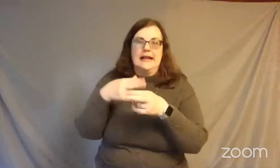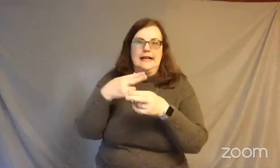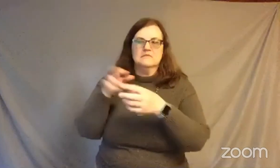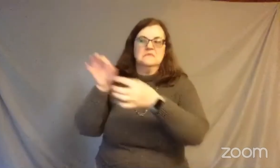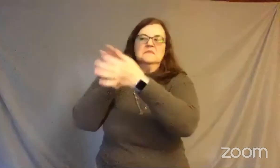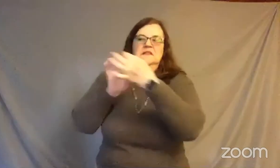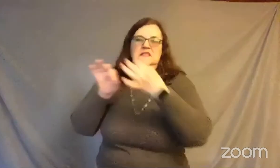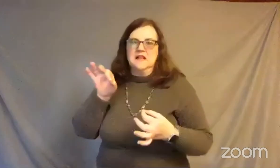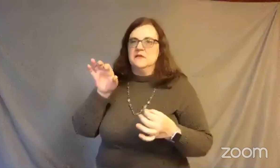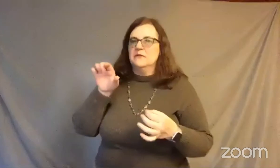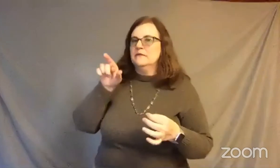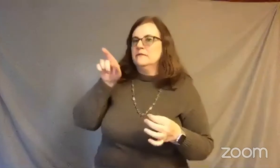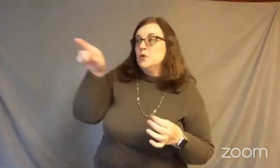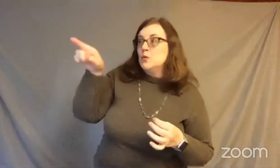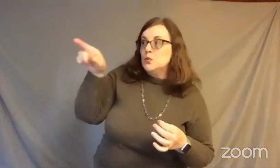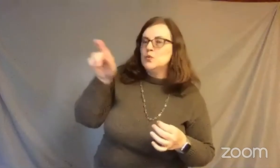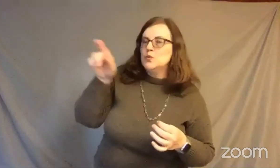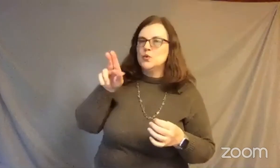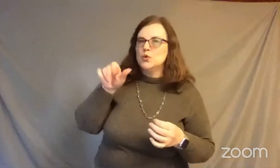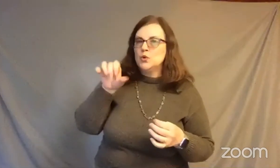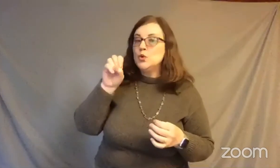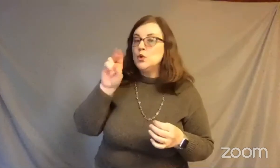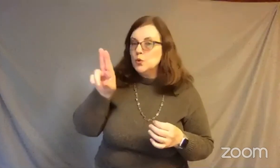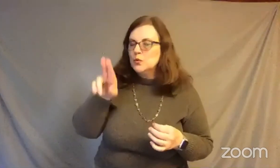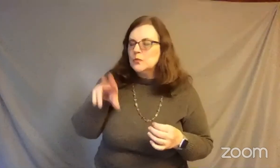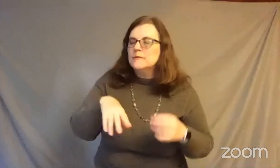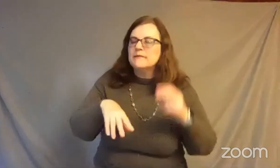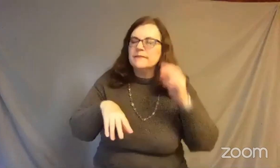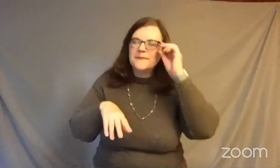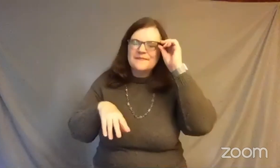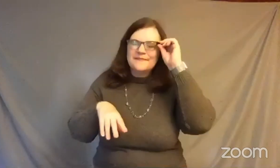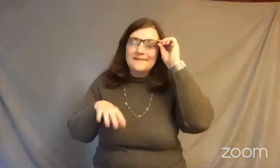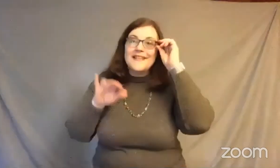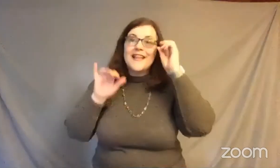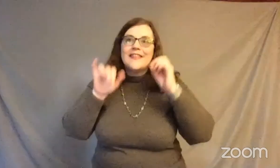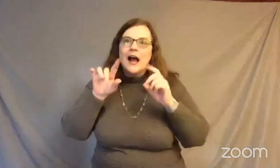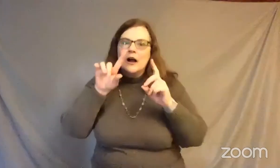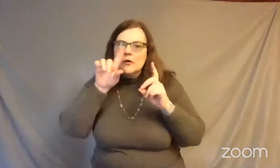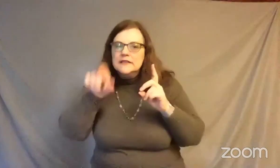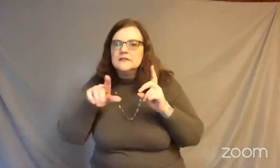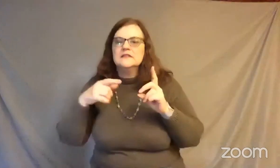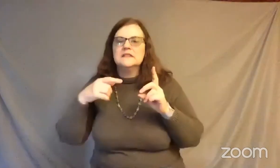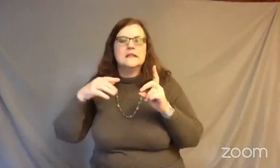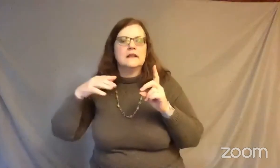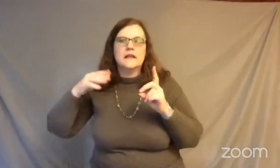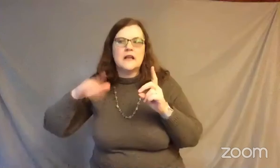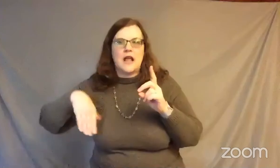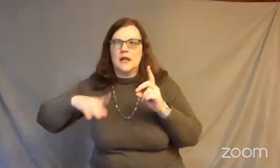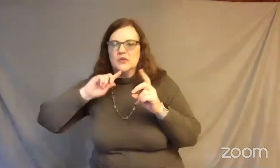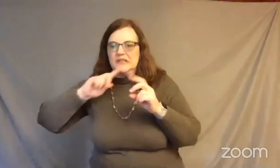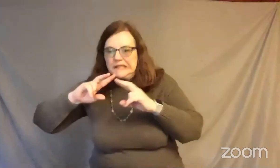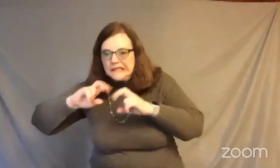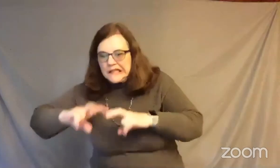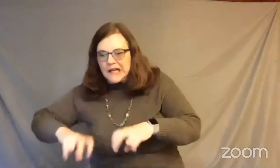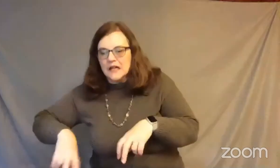Children might use the sign for mother in replacement of the pronoun you, or the second person pronoun, for